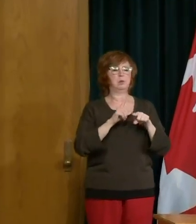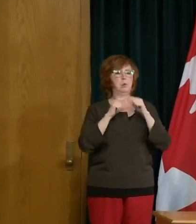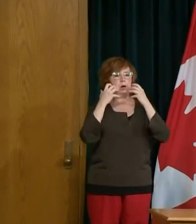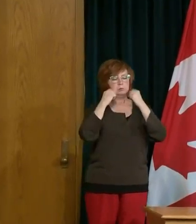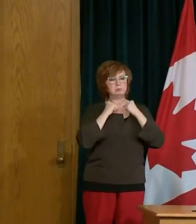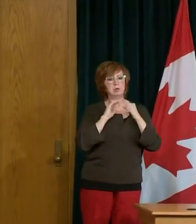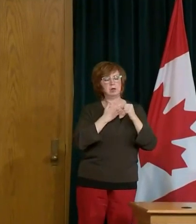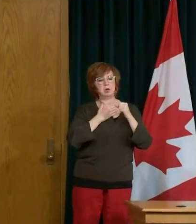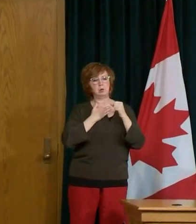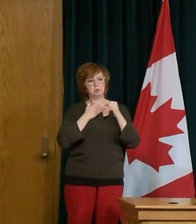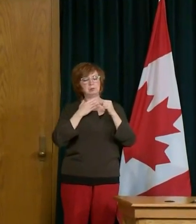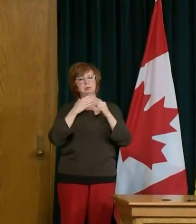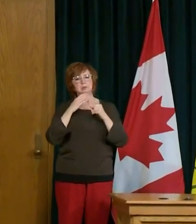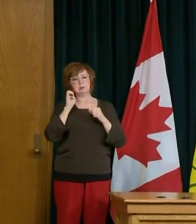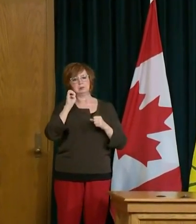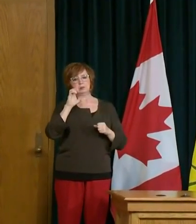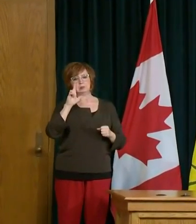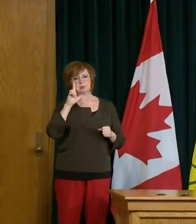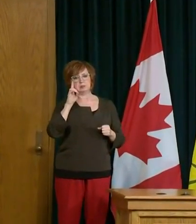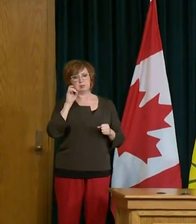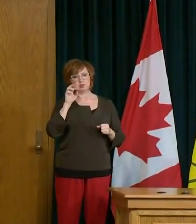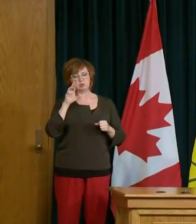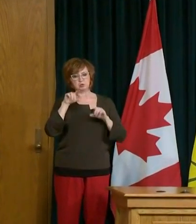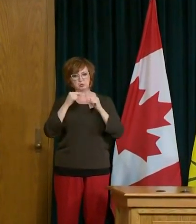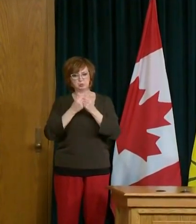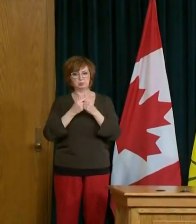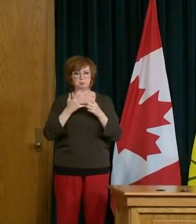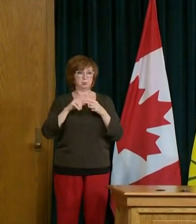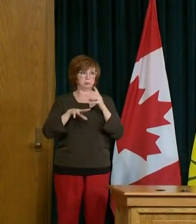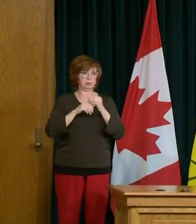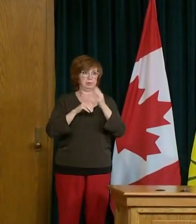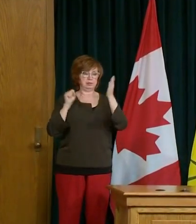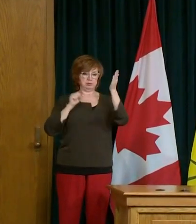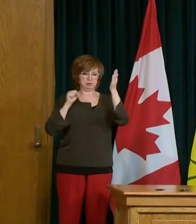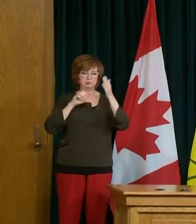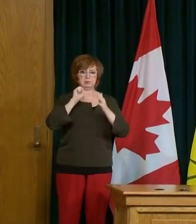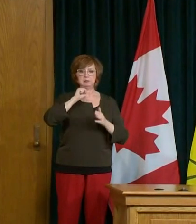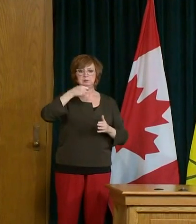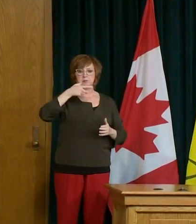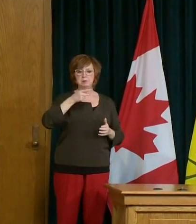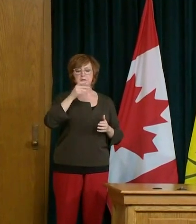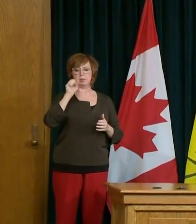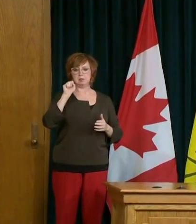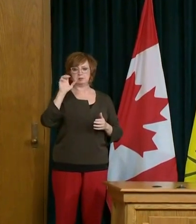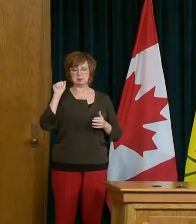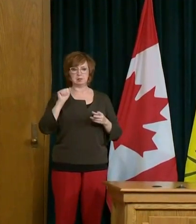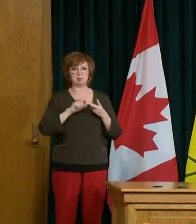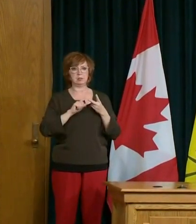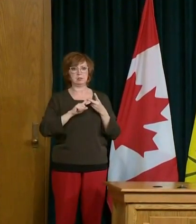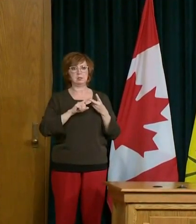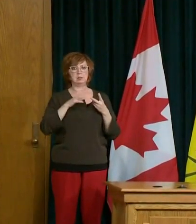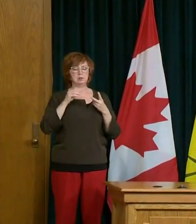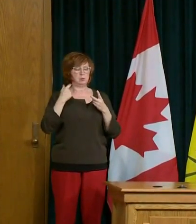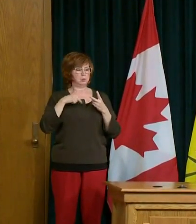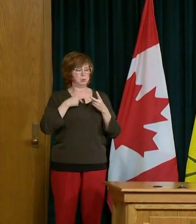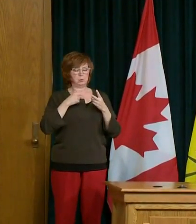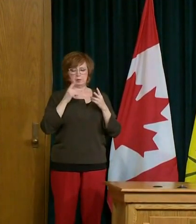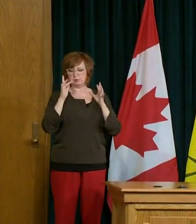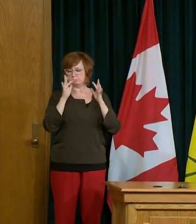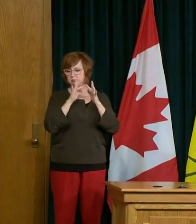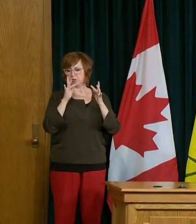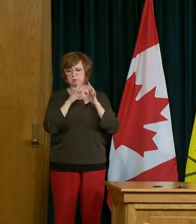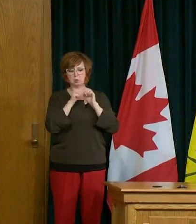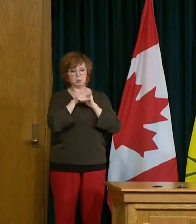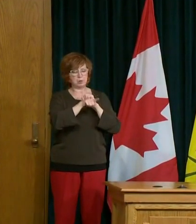Thank you, Mr. Premier. The only thing I'll add is that the SPSA and a number of different ministries are in constant contact with the leadership